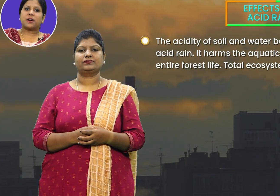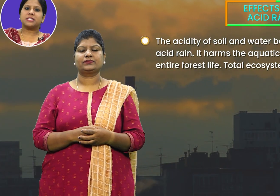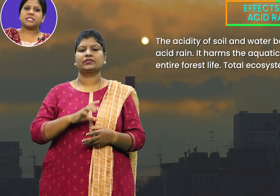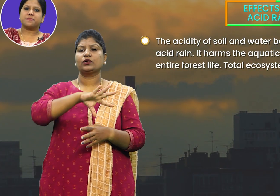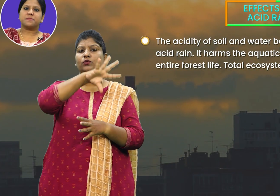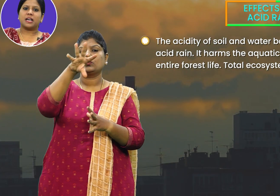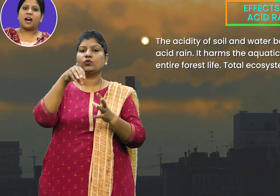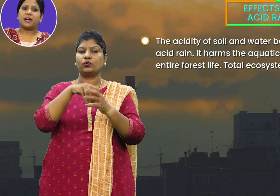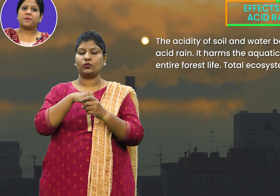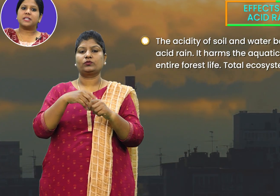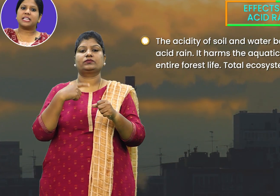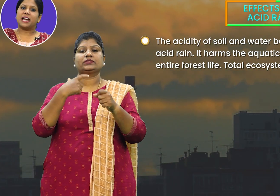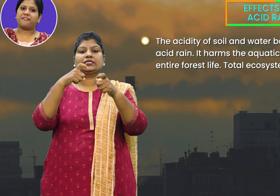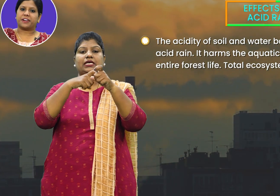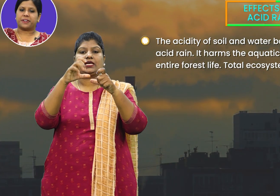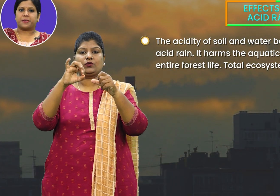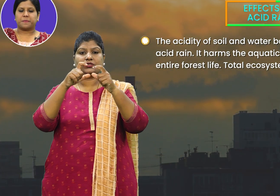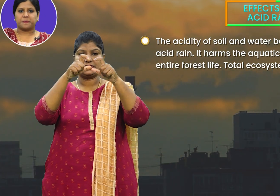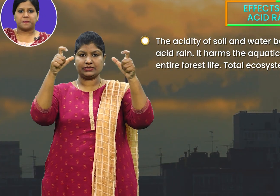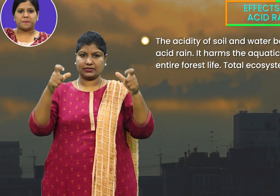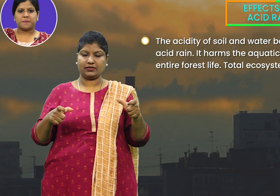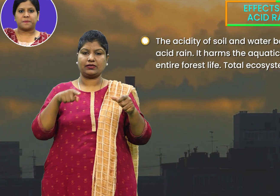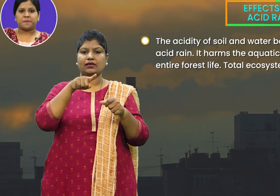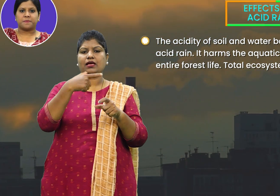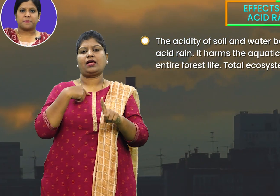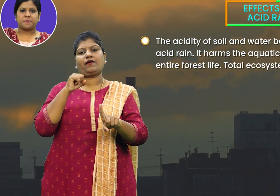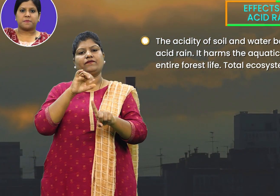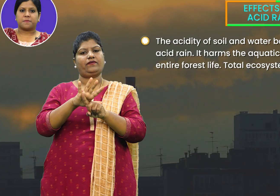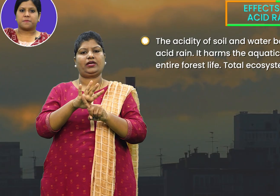Total ecosystems are adversely affected.